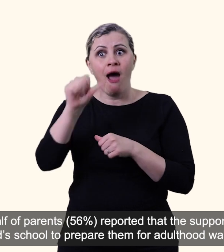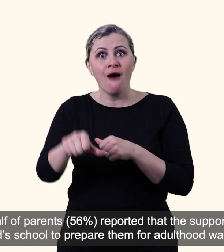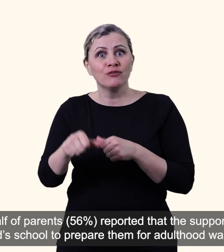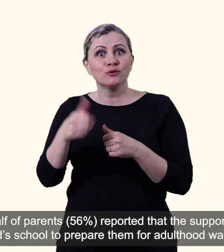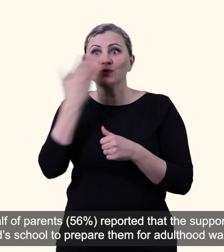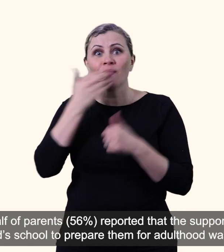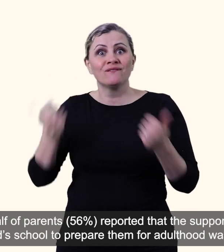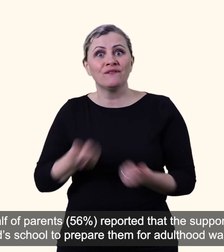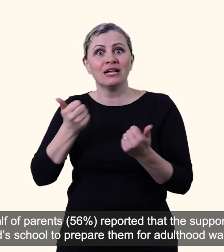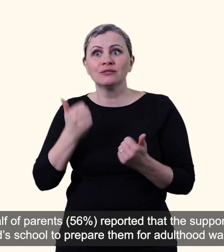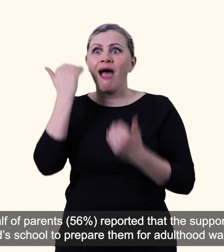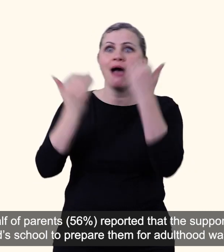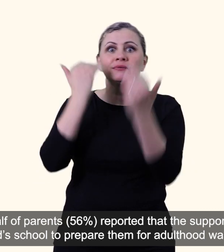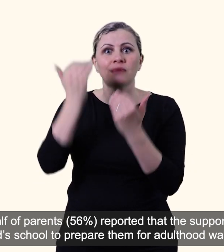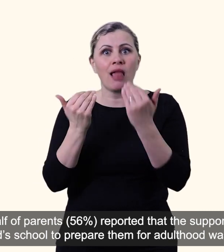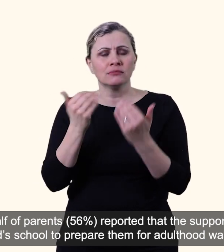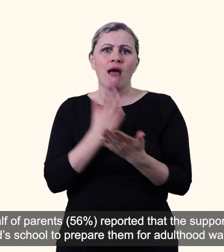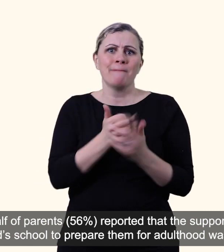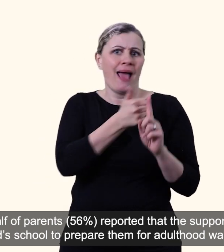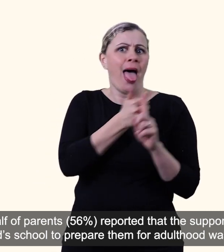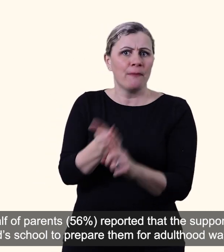prepare them for adulthood was helpful,